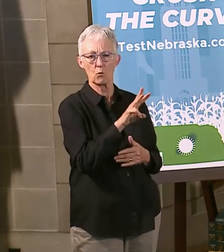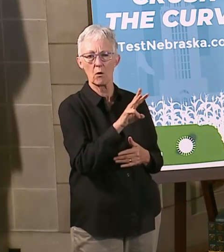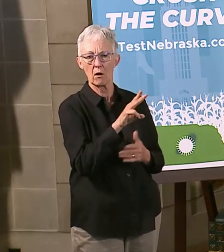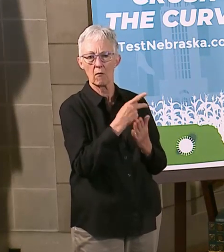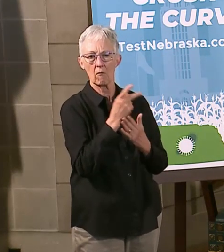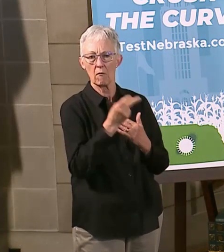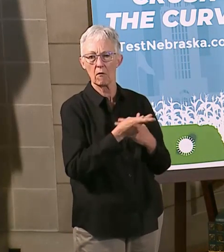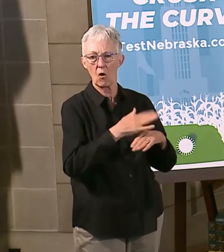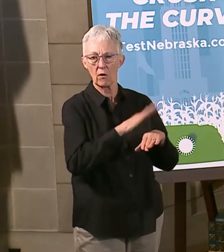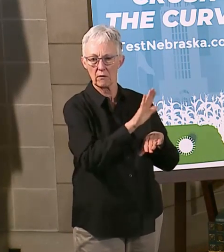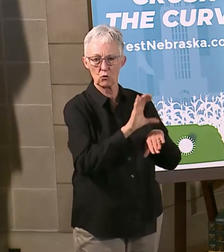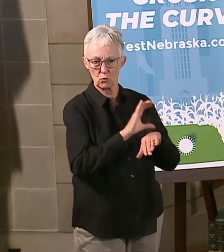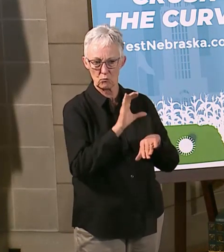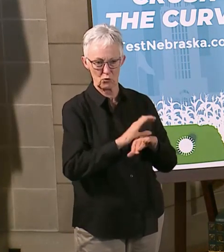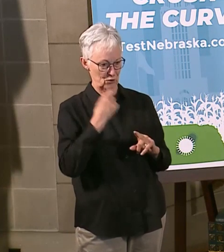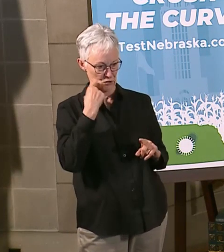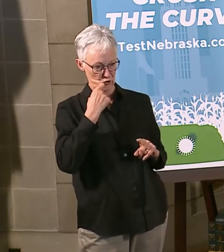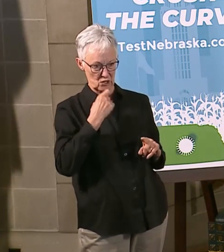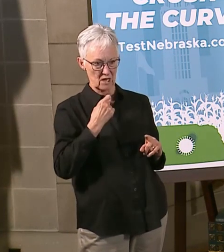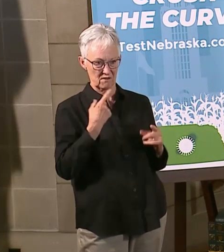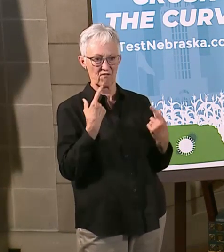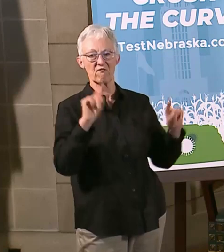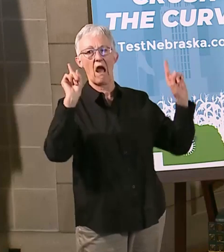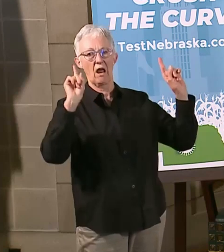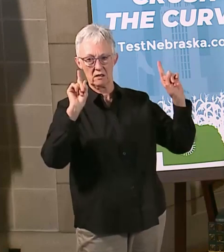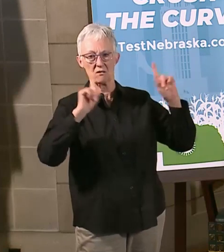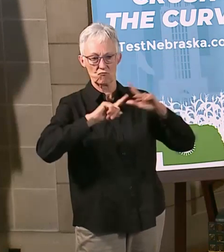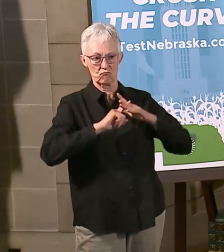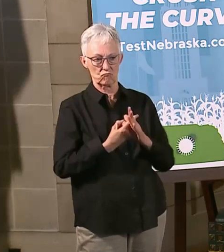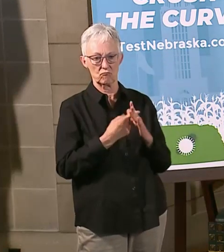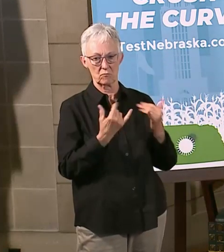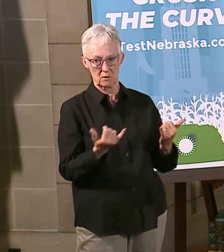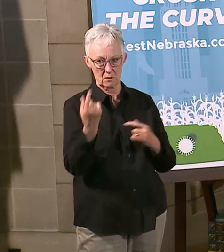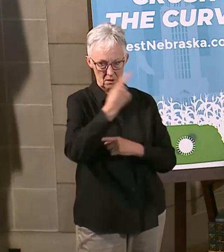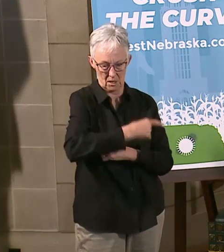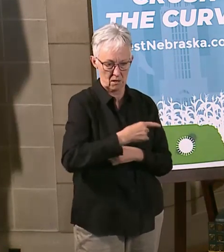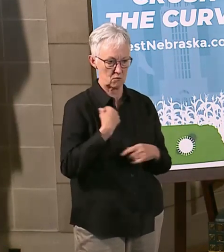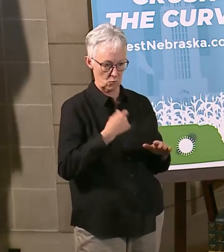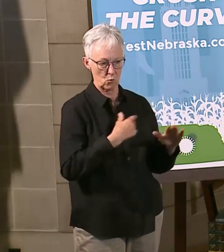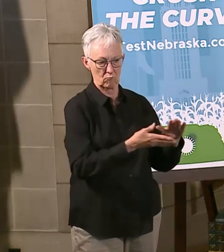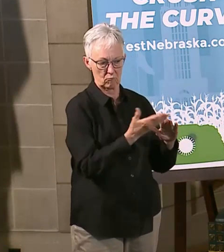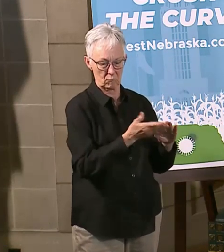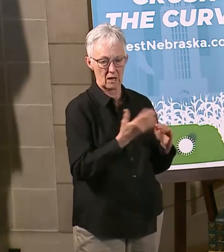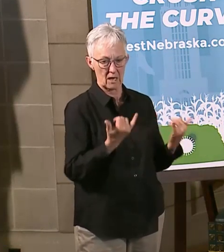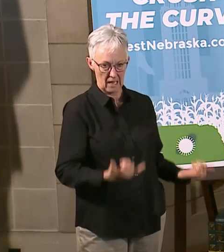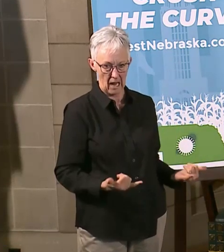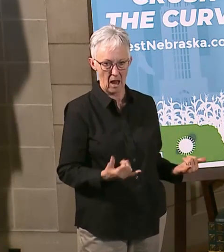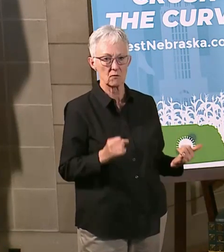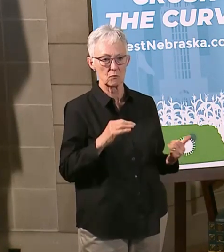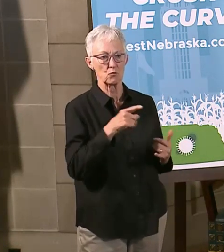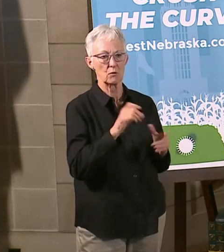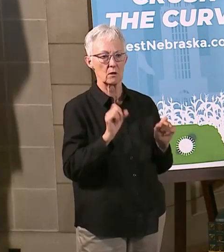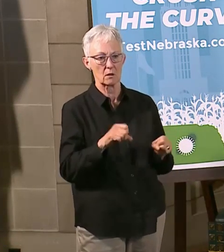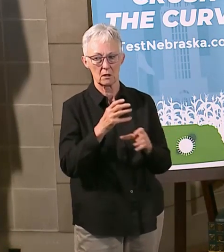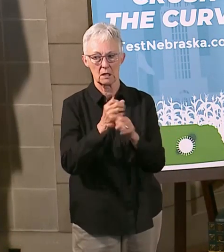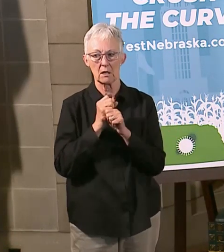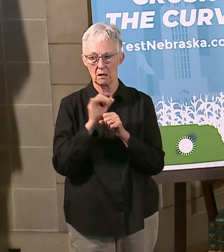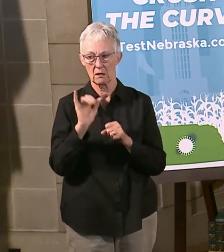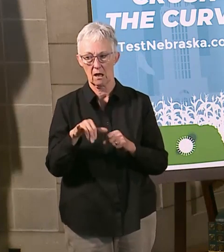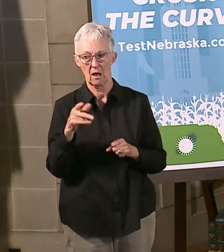were not eligible under the previous unemployment program, we will be running the software now to be able to provide you with the pandemic unemployment program.